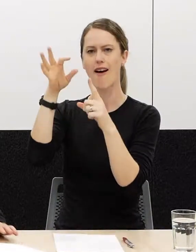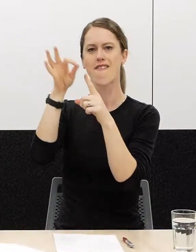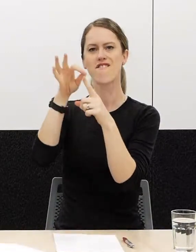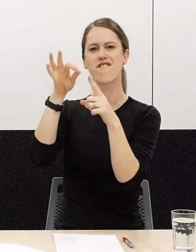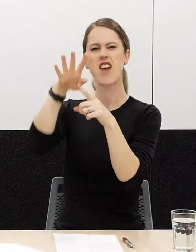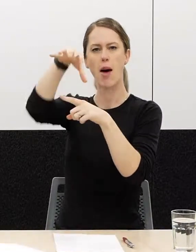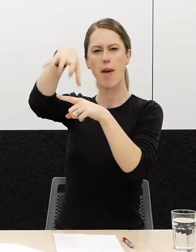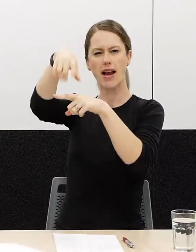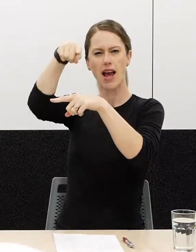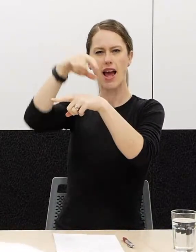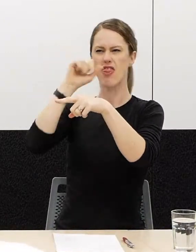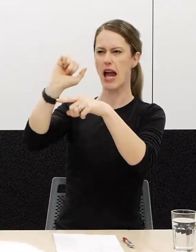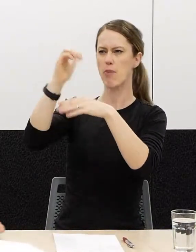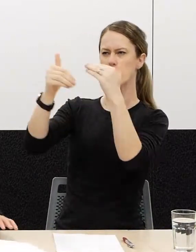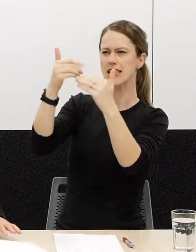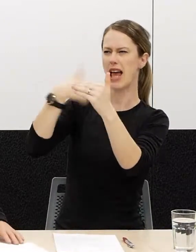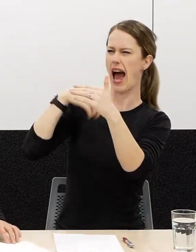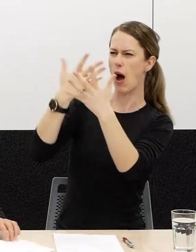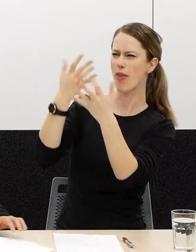about Pharmac's processes.